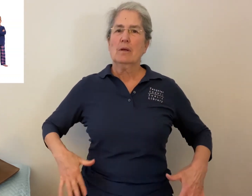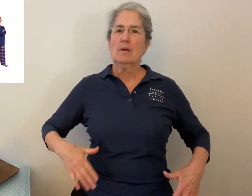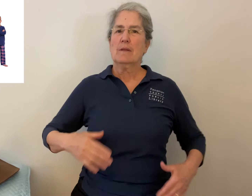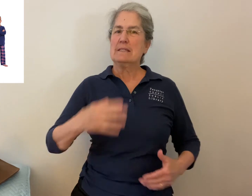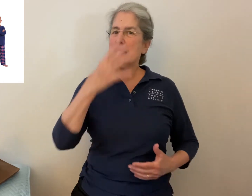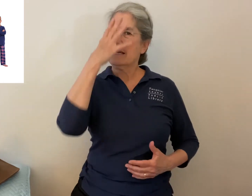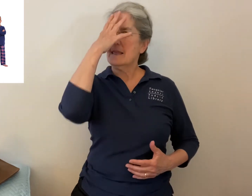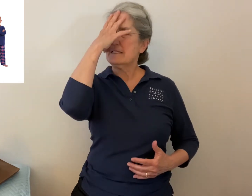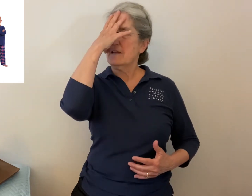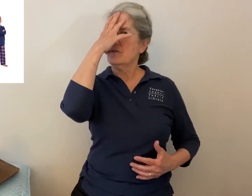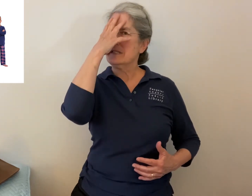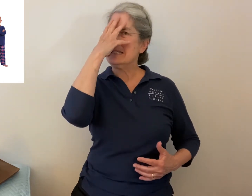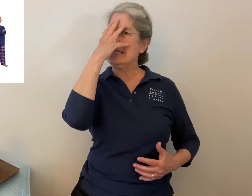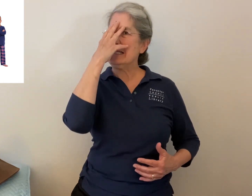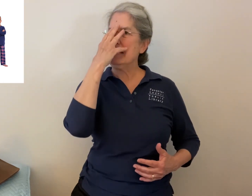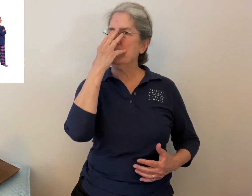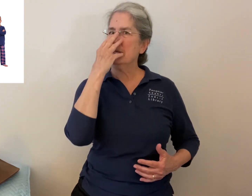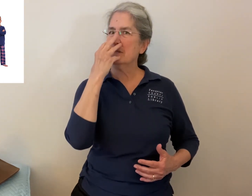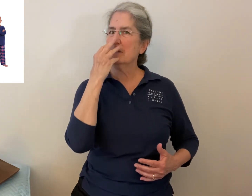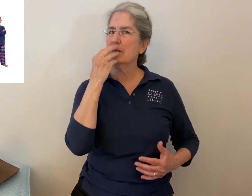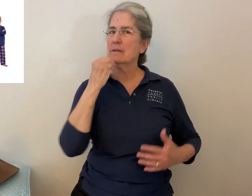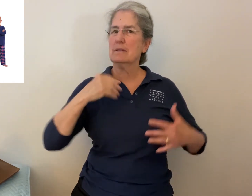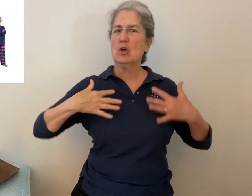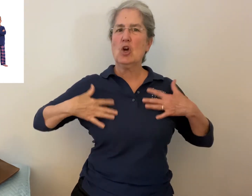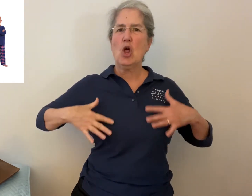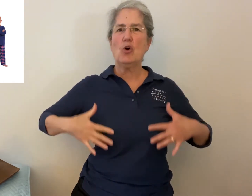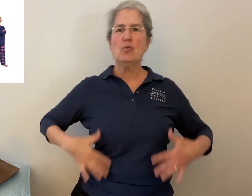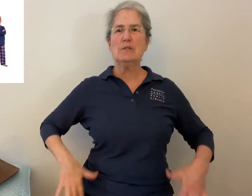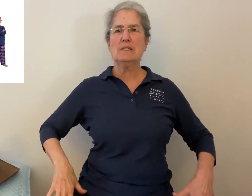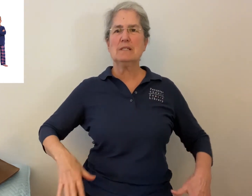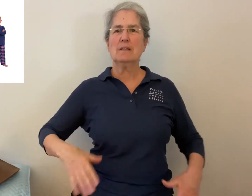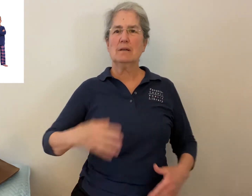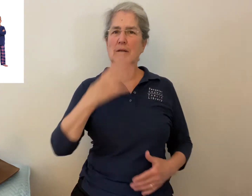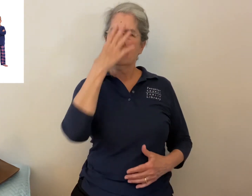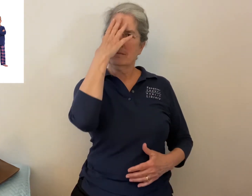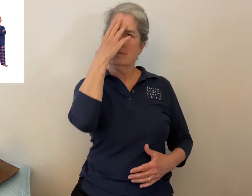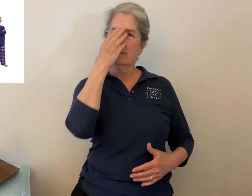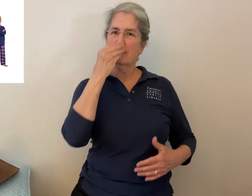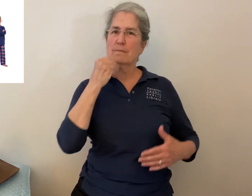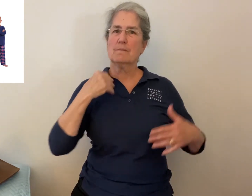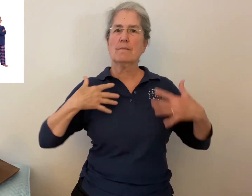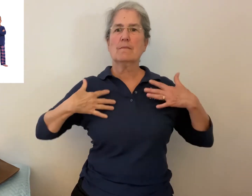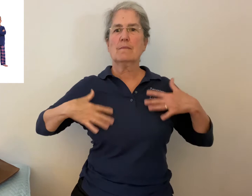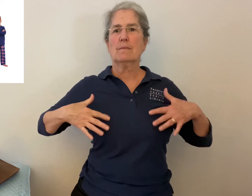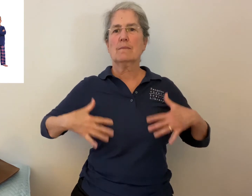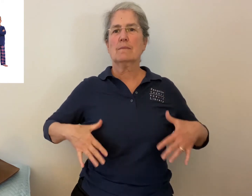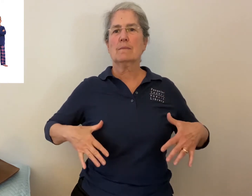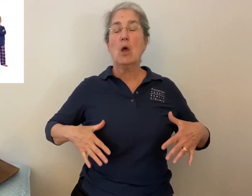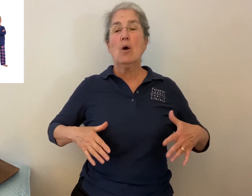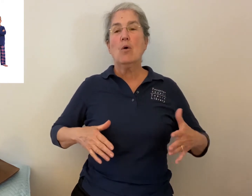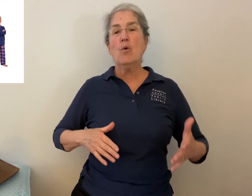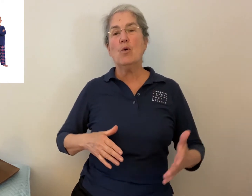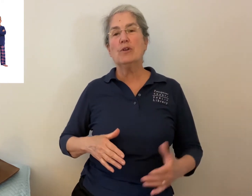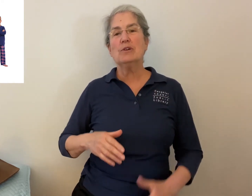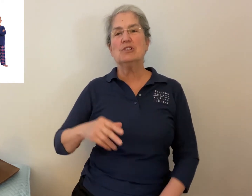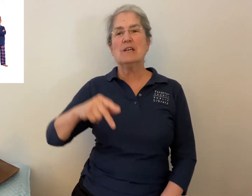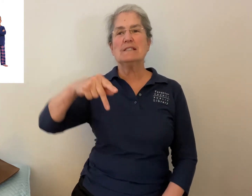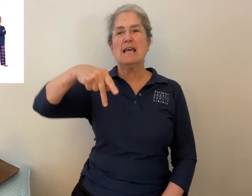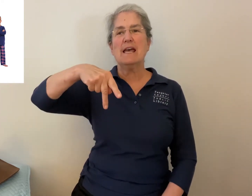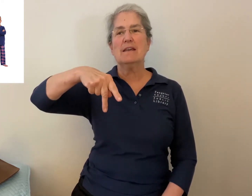This is like the sign for sleep clothes. Or you could just say